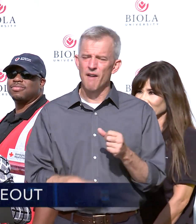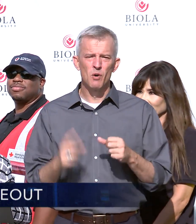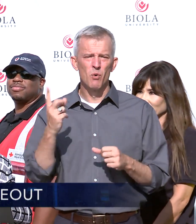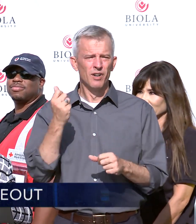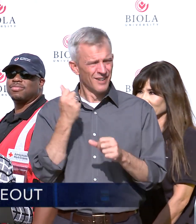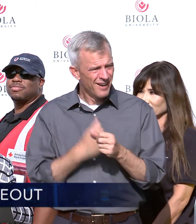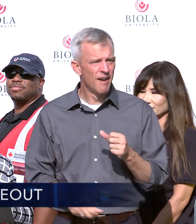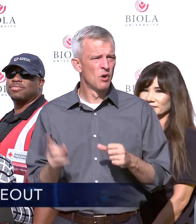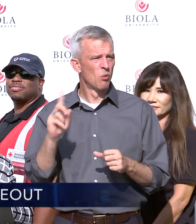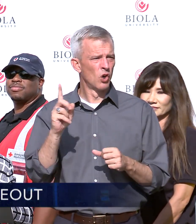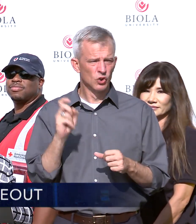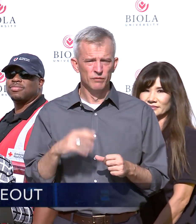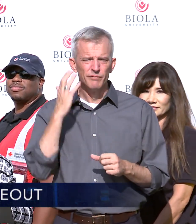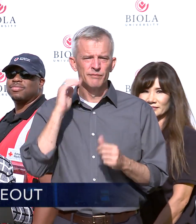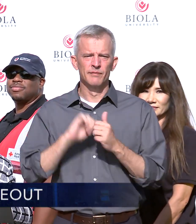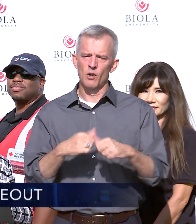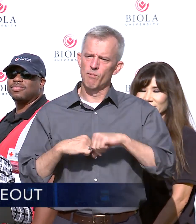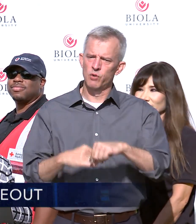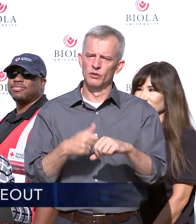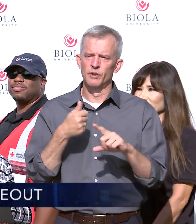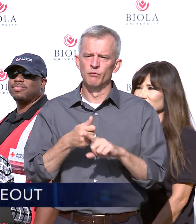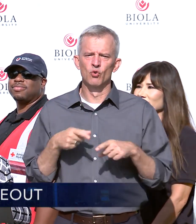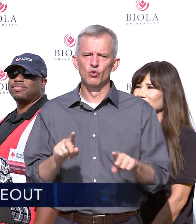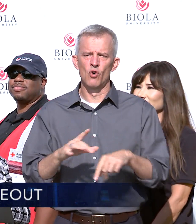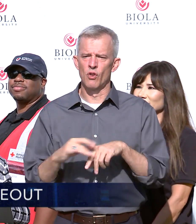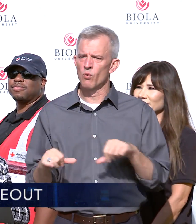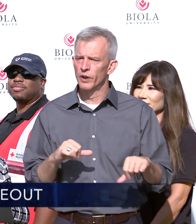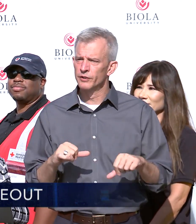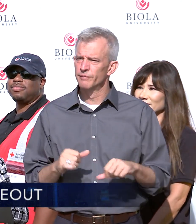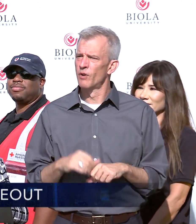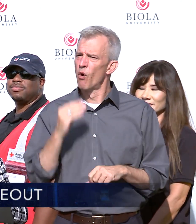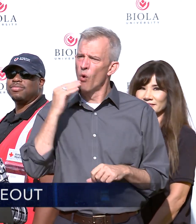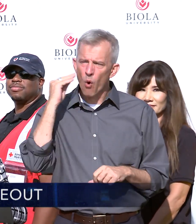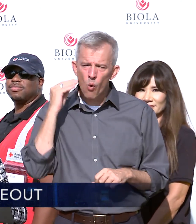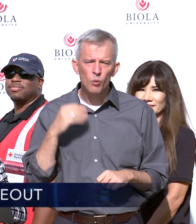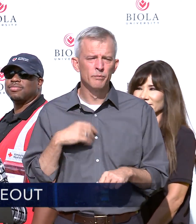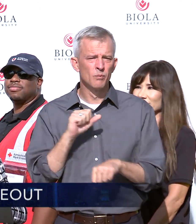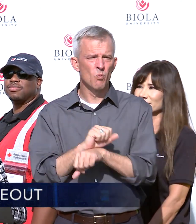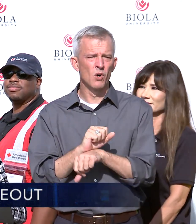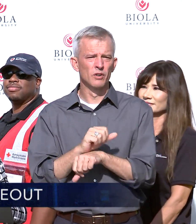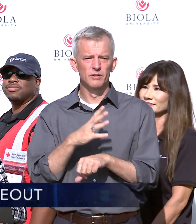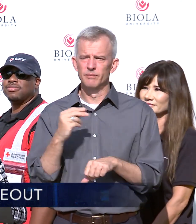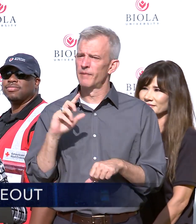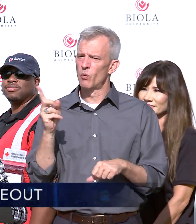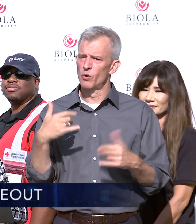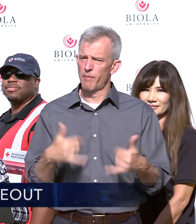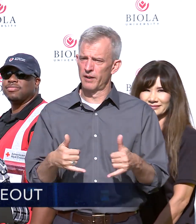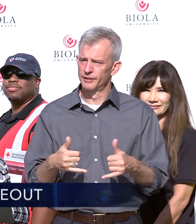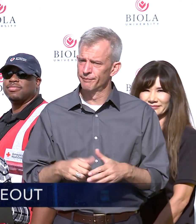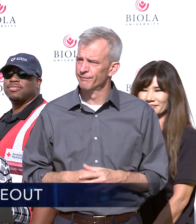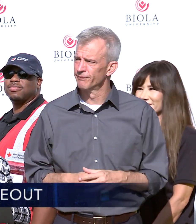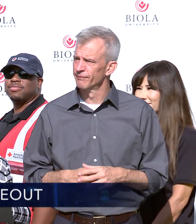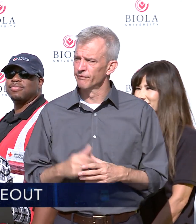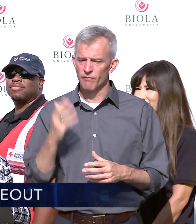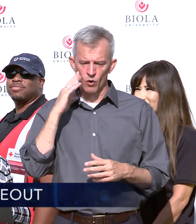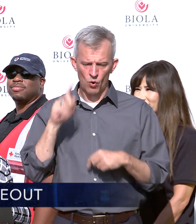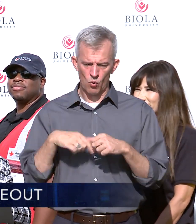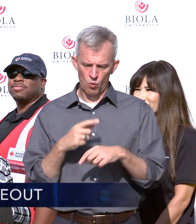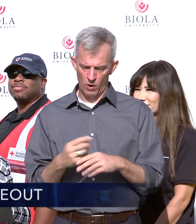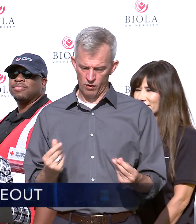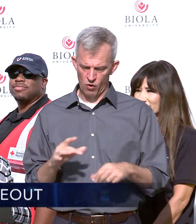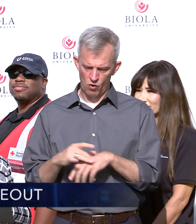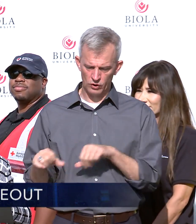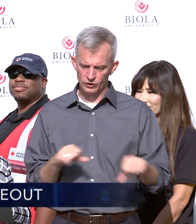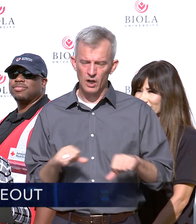should know how to protect themselves during an earthquake. At home, at work, and at play. To know that when the earth shakes, you